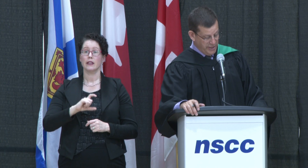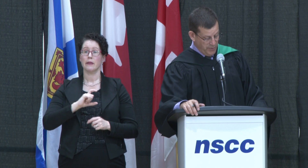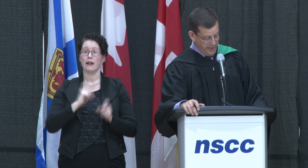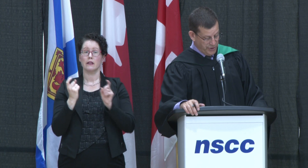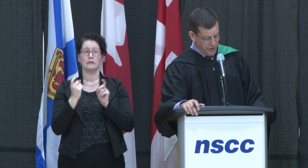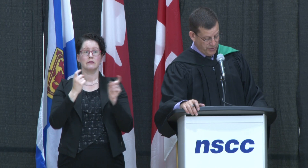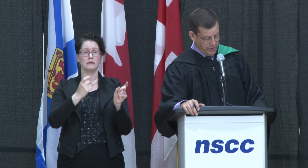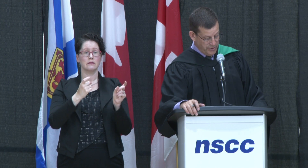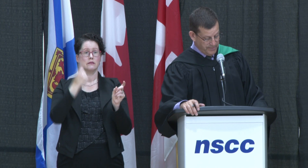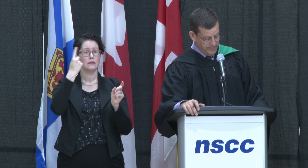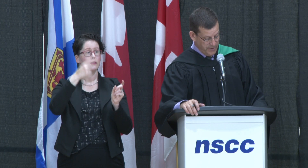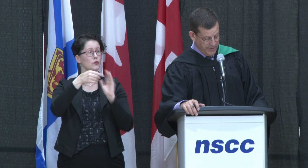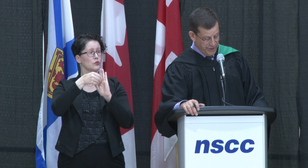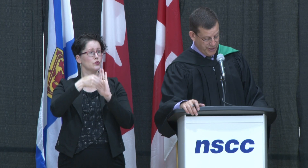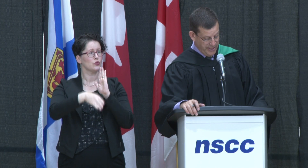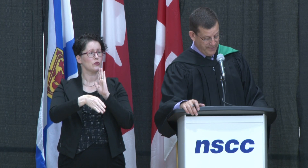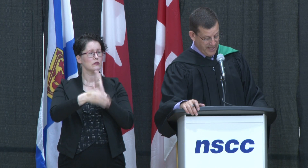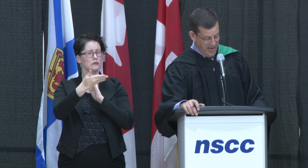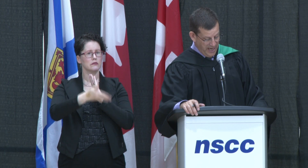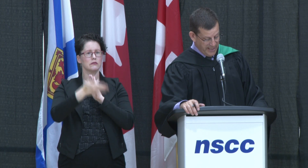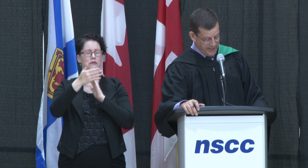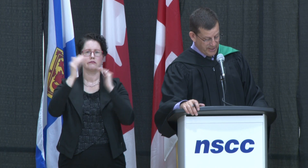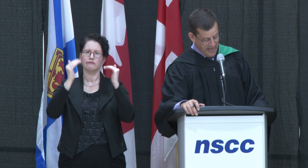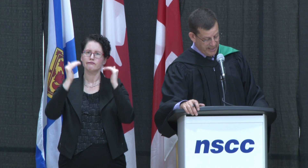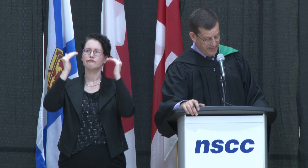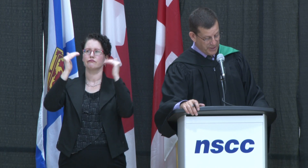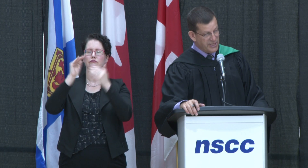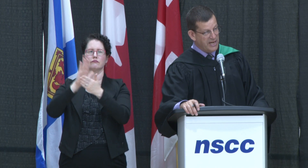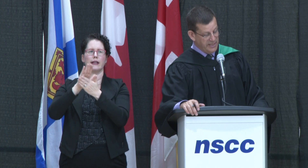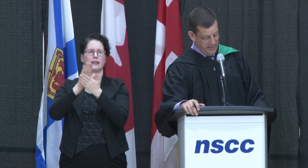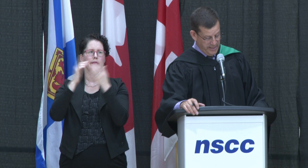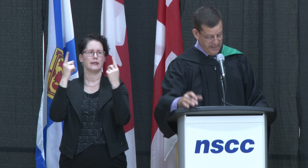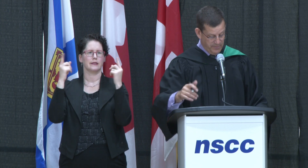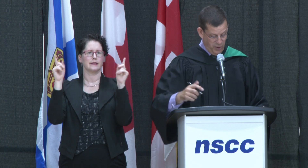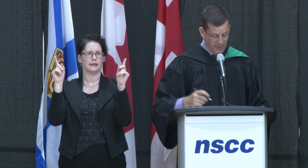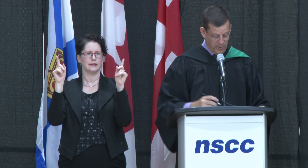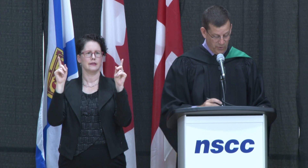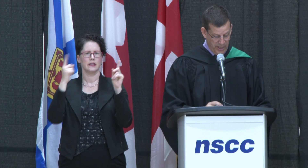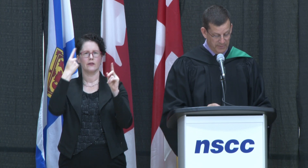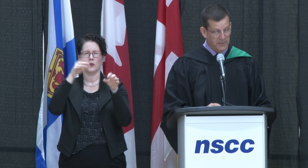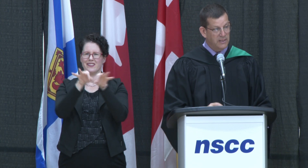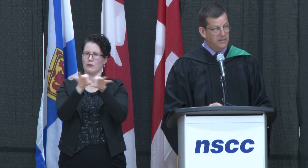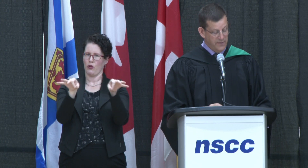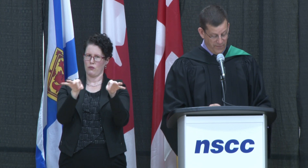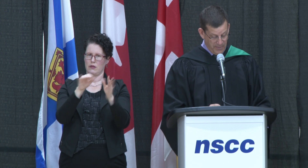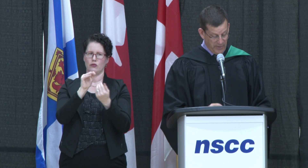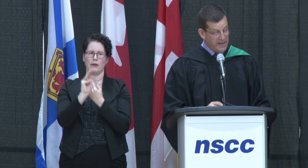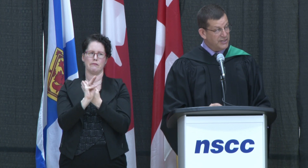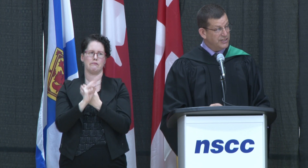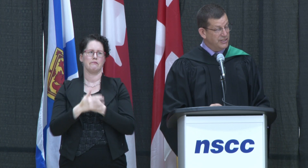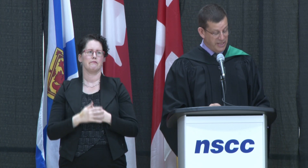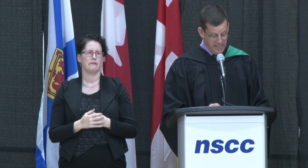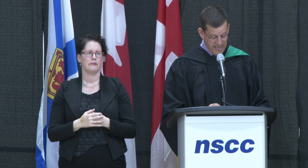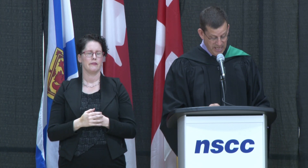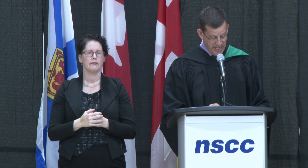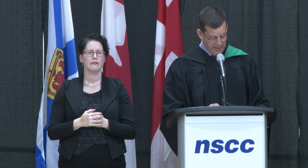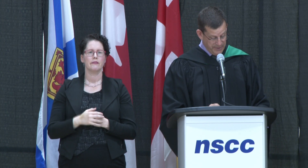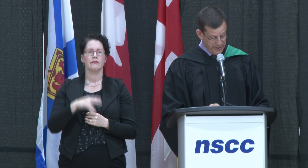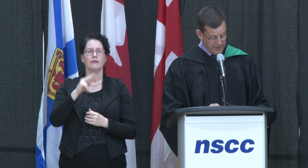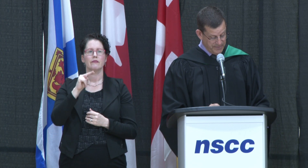to a graduating student who has achieved the highest academic standing in a diploma program from our